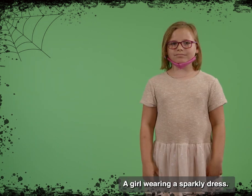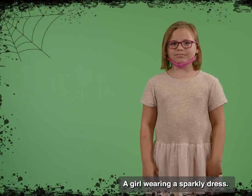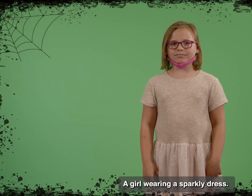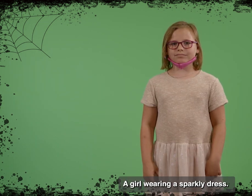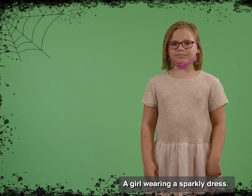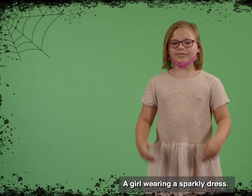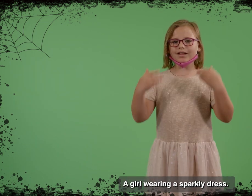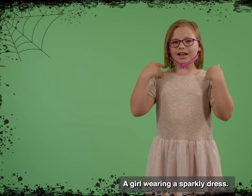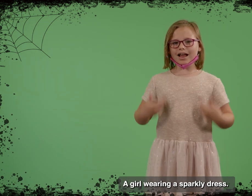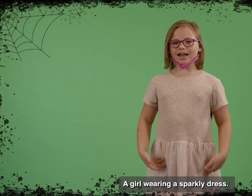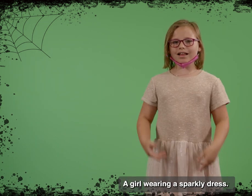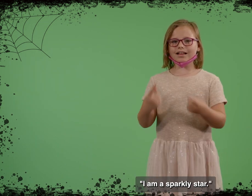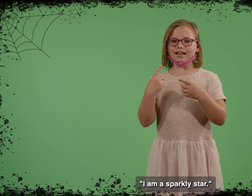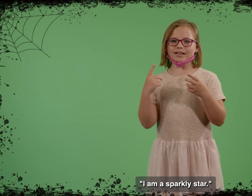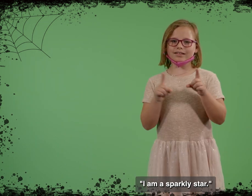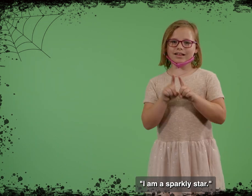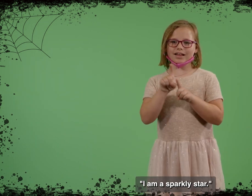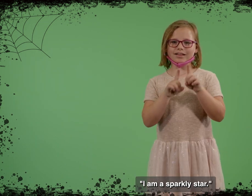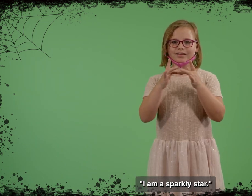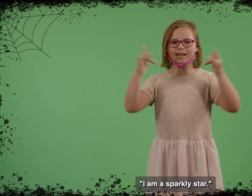a sparkly dress. I am a